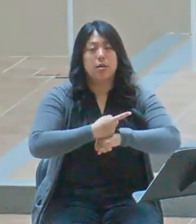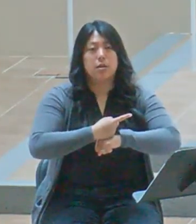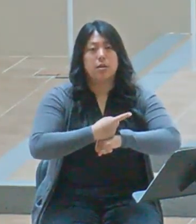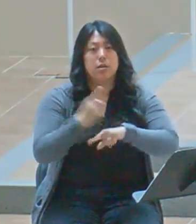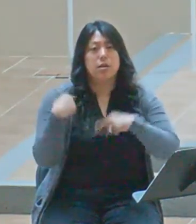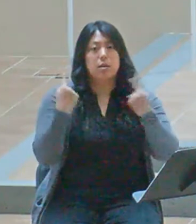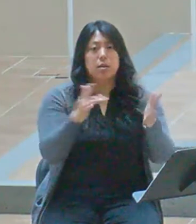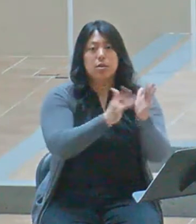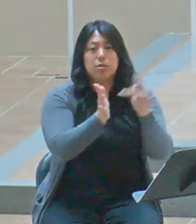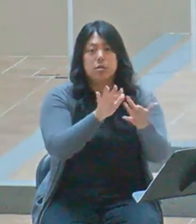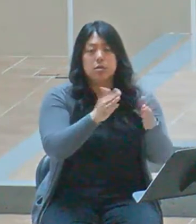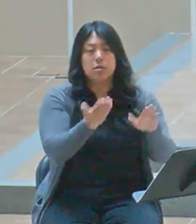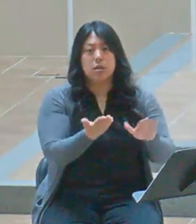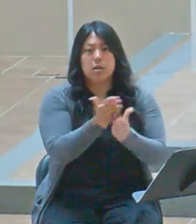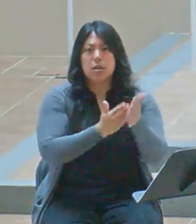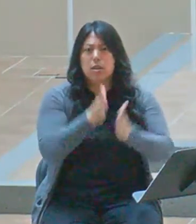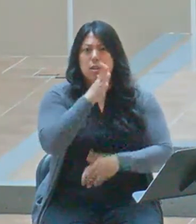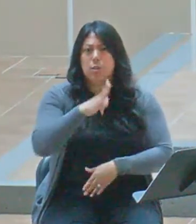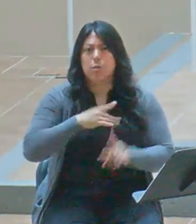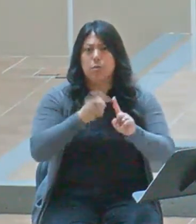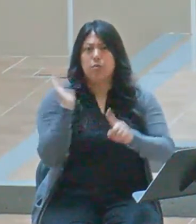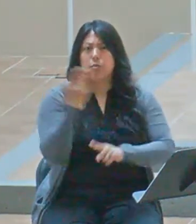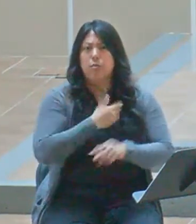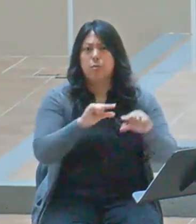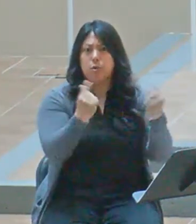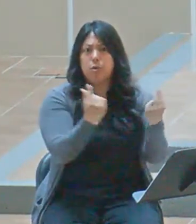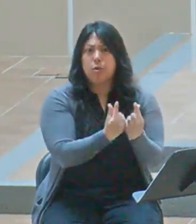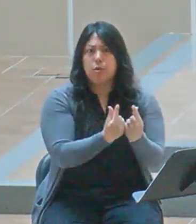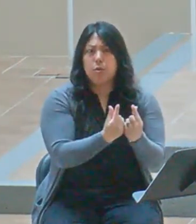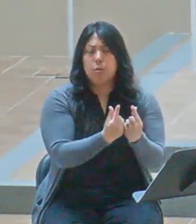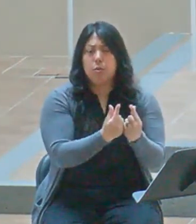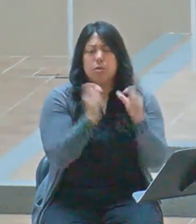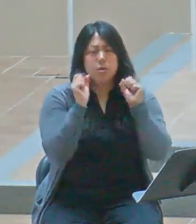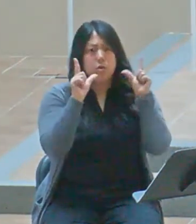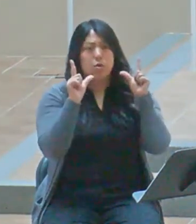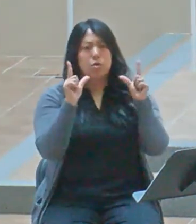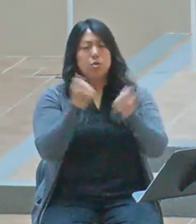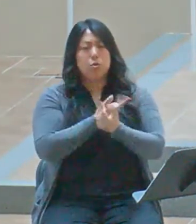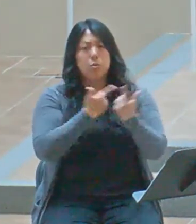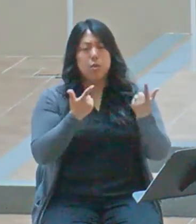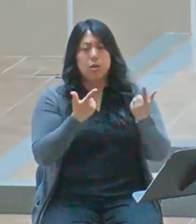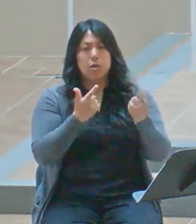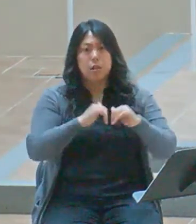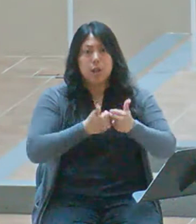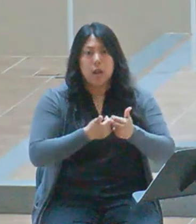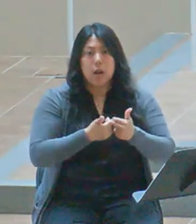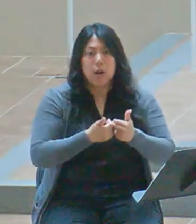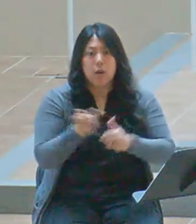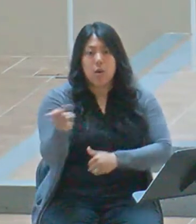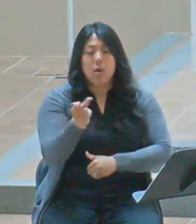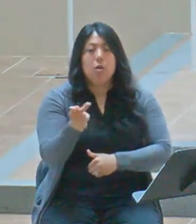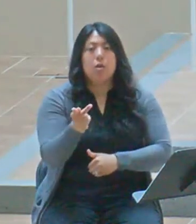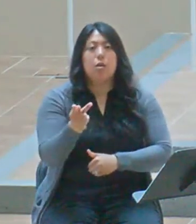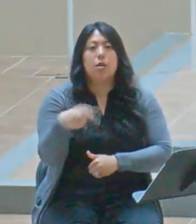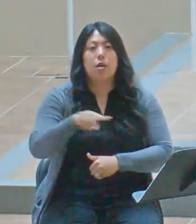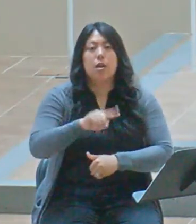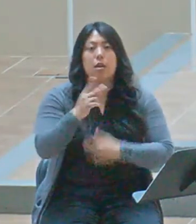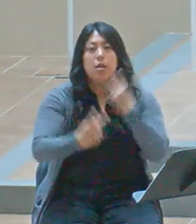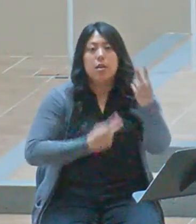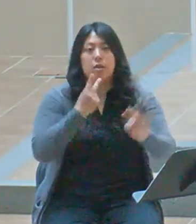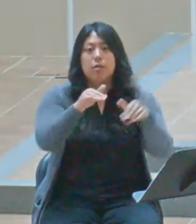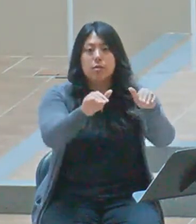place. Some women from our group, however, have astounded us. They were at the tomb early in